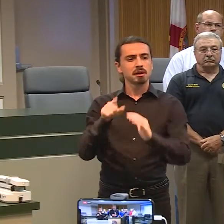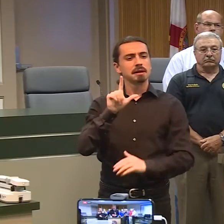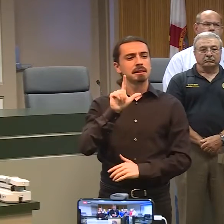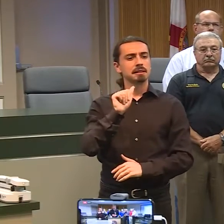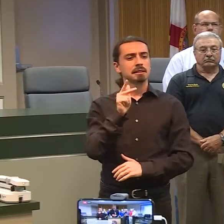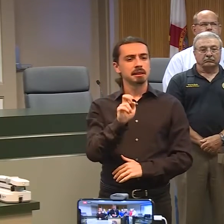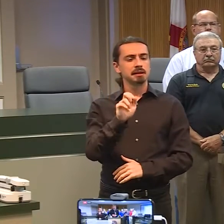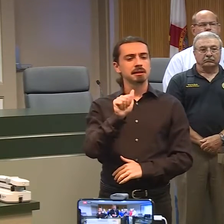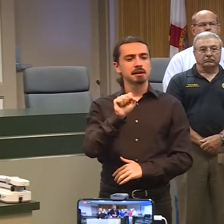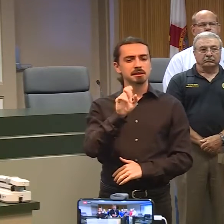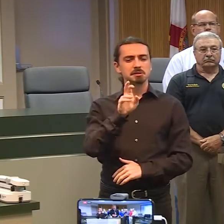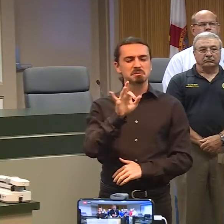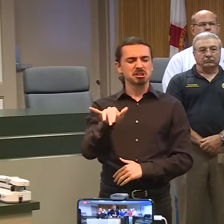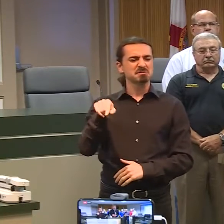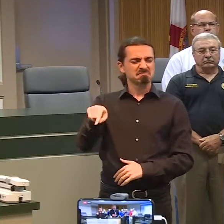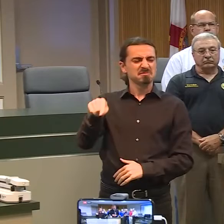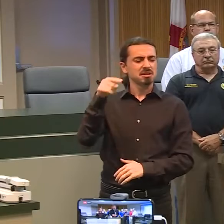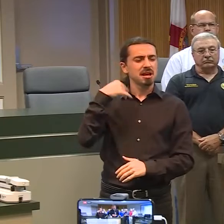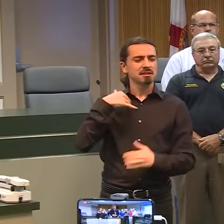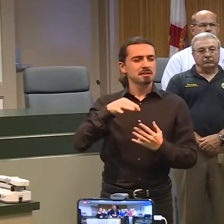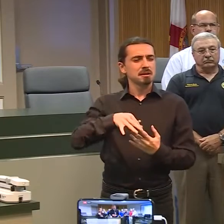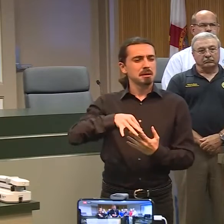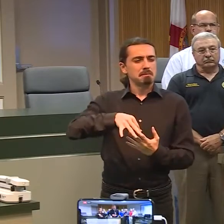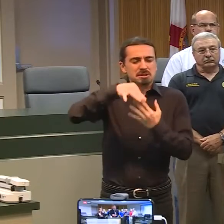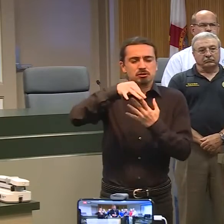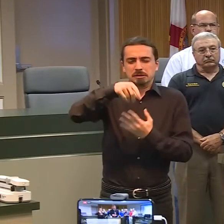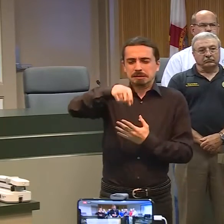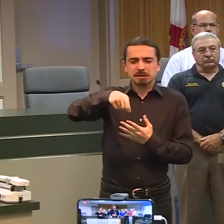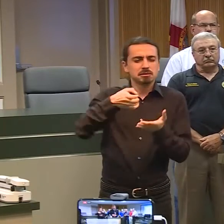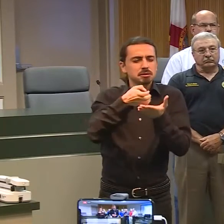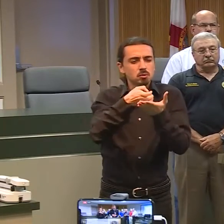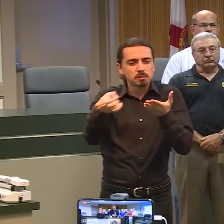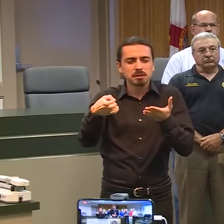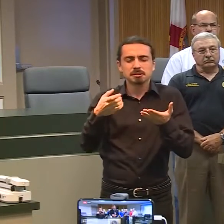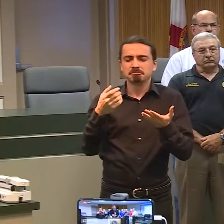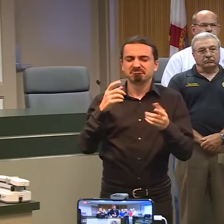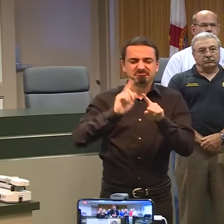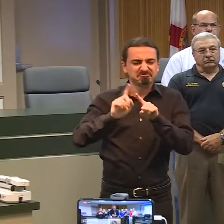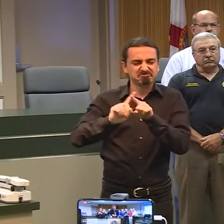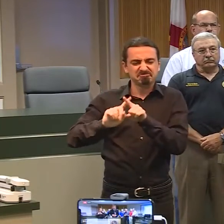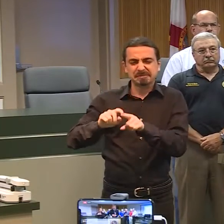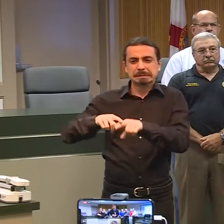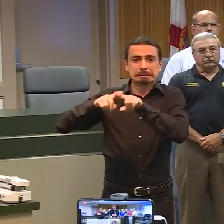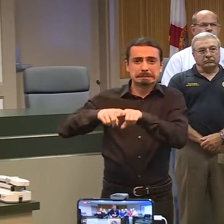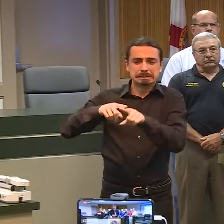open, and we will open 4 general population shelters at 3 p.m.